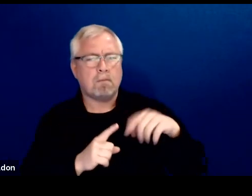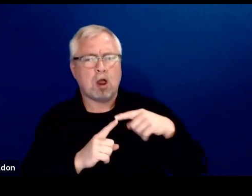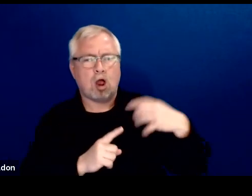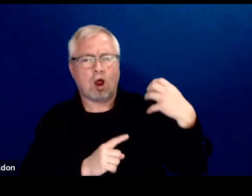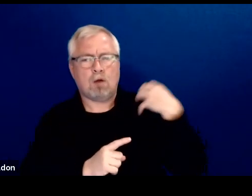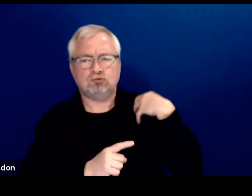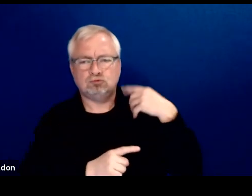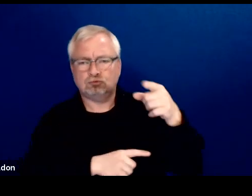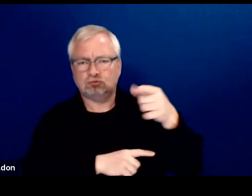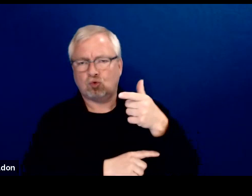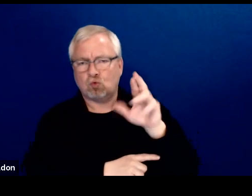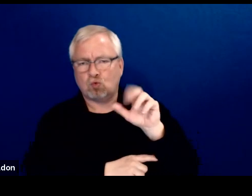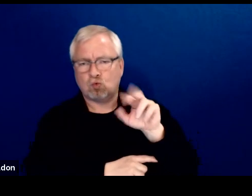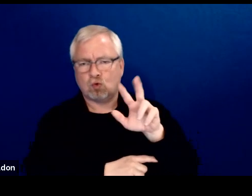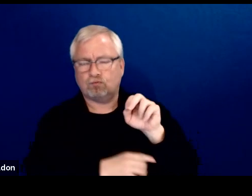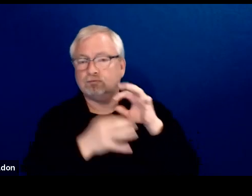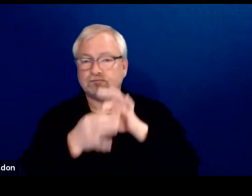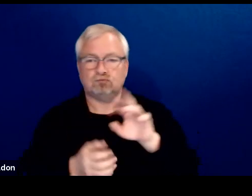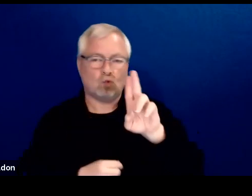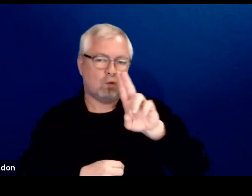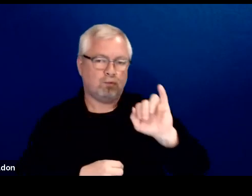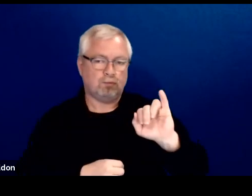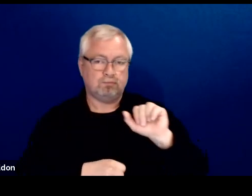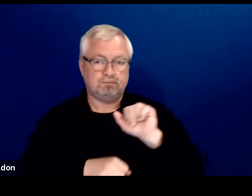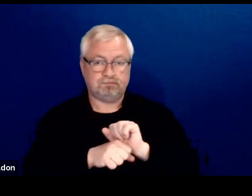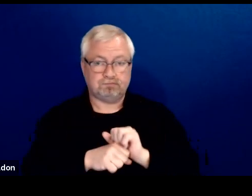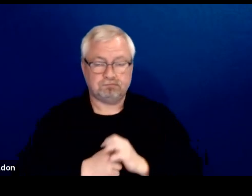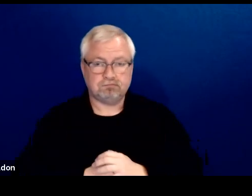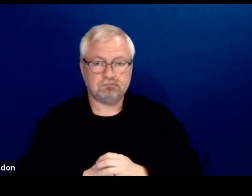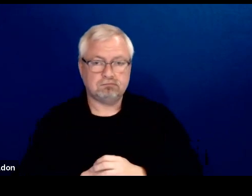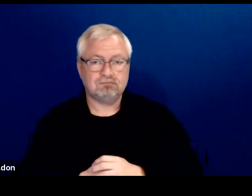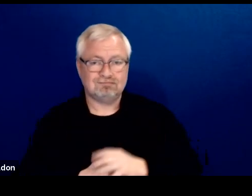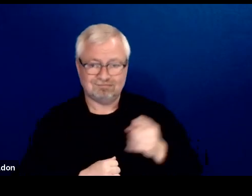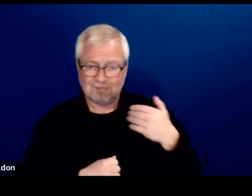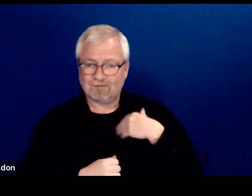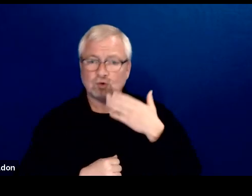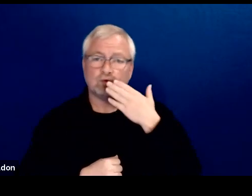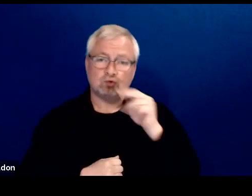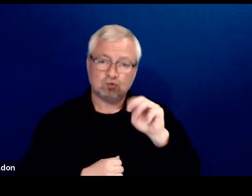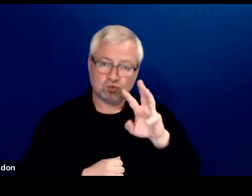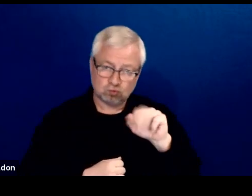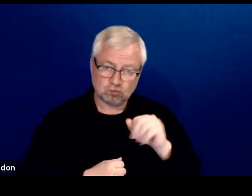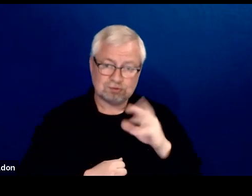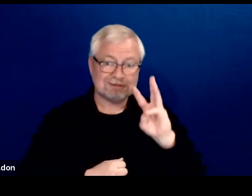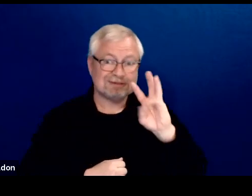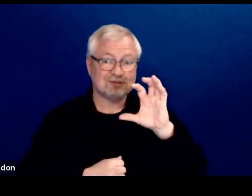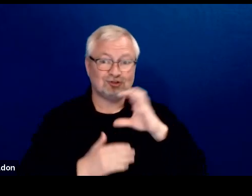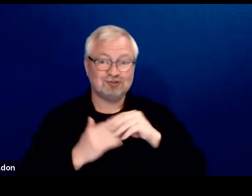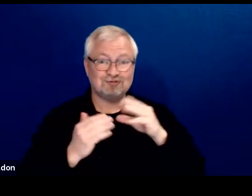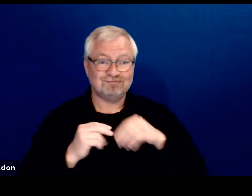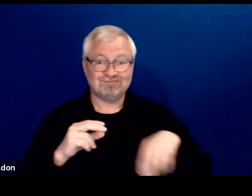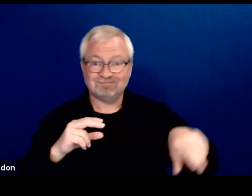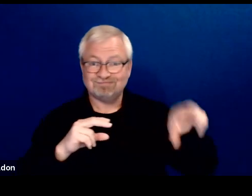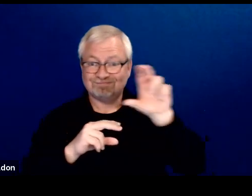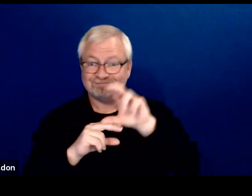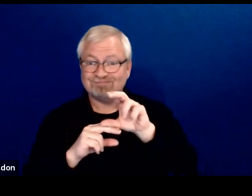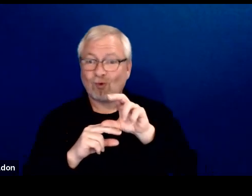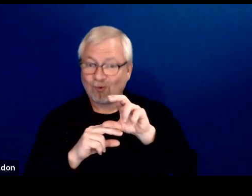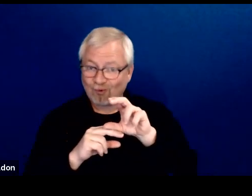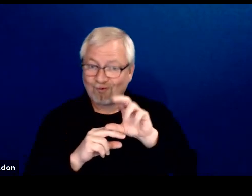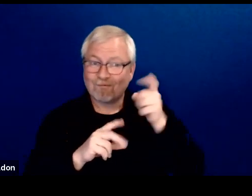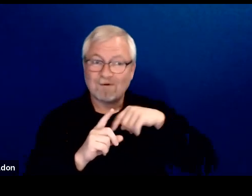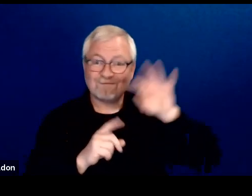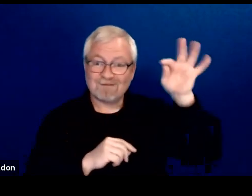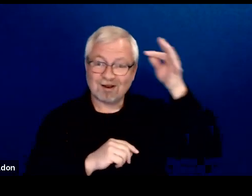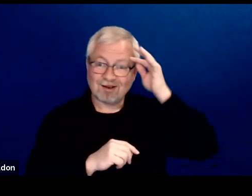some good news is the $600 add-on from the federal government in the CARES Act has been processed. And I think we're one of the first